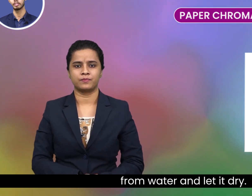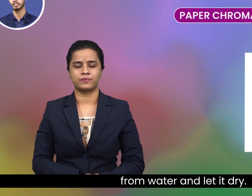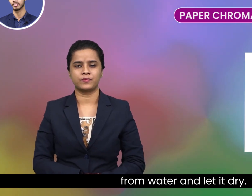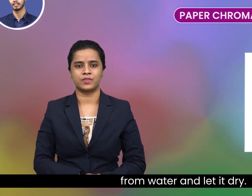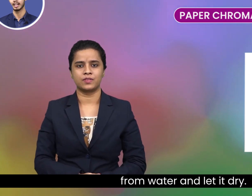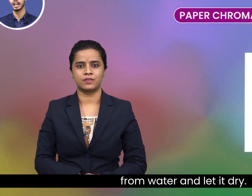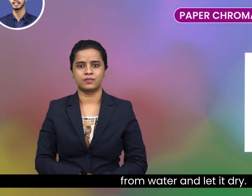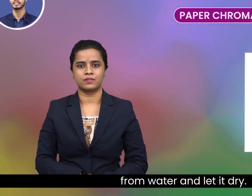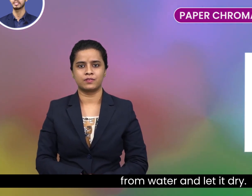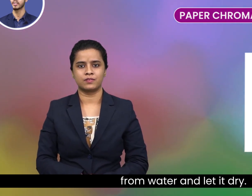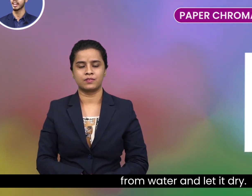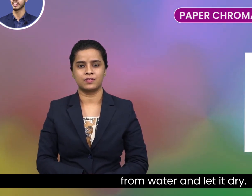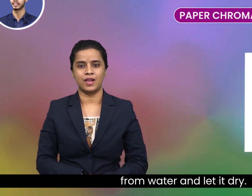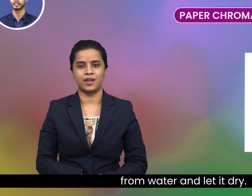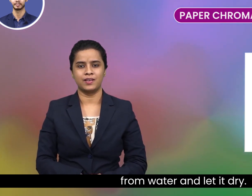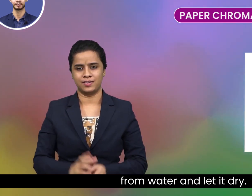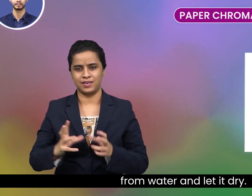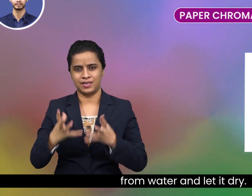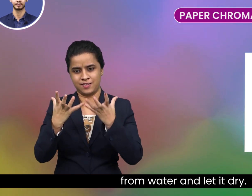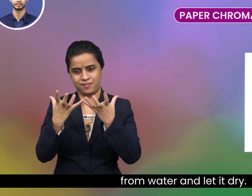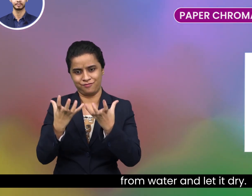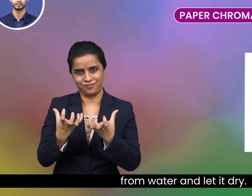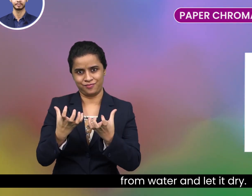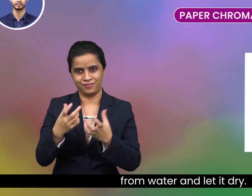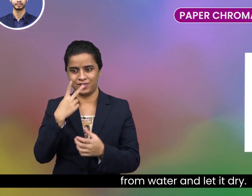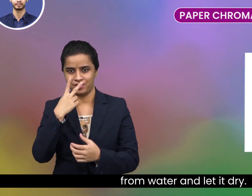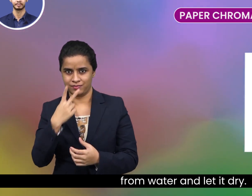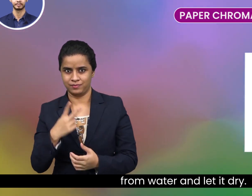from the water and let it dry.